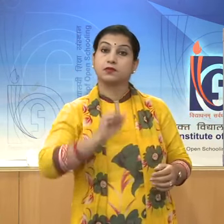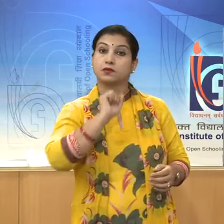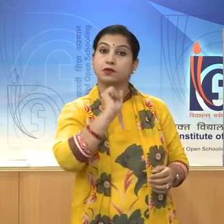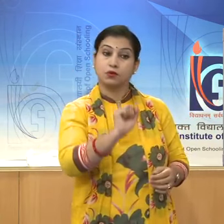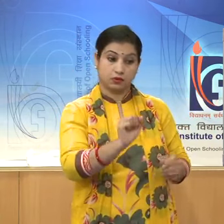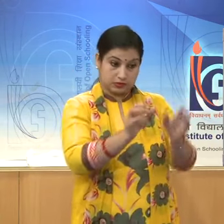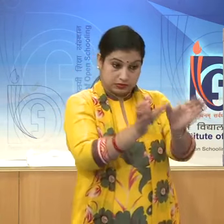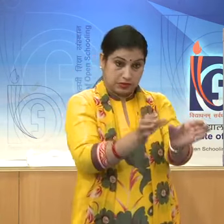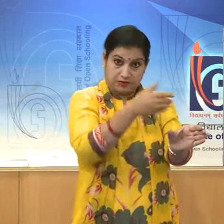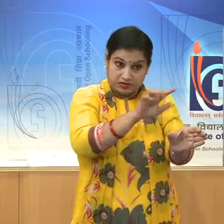High Renaissance period.